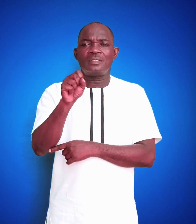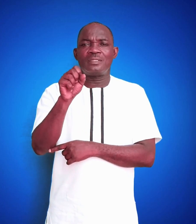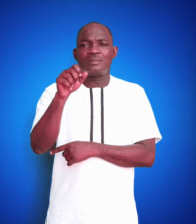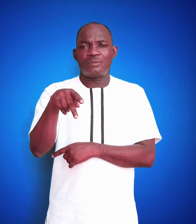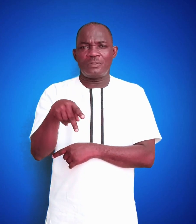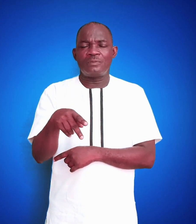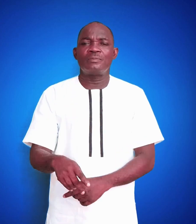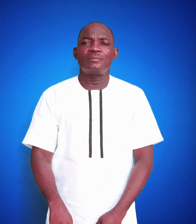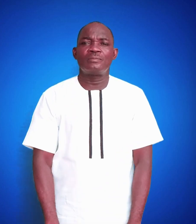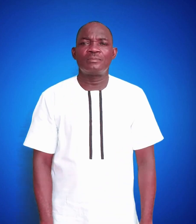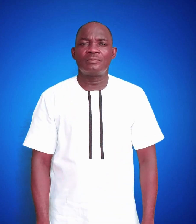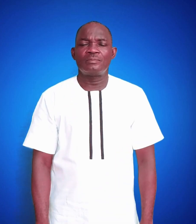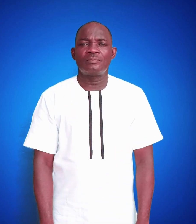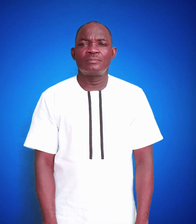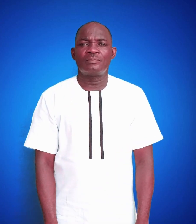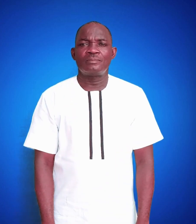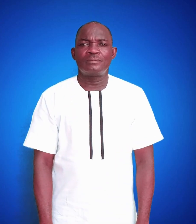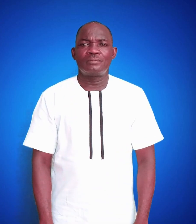MOGCSP,